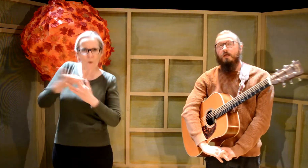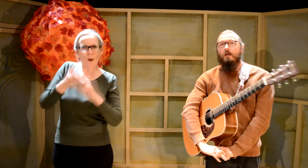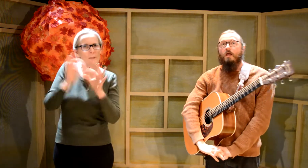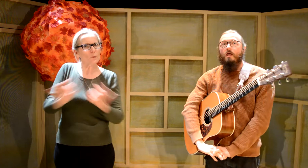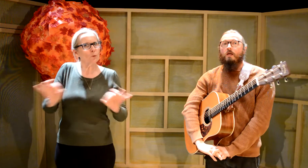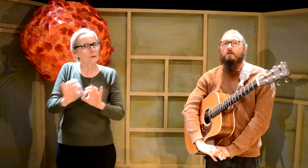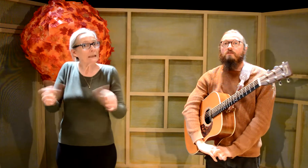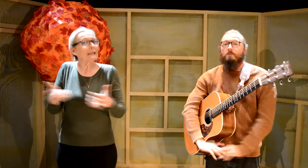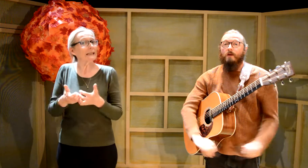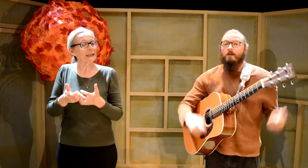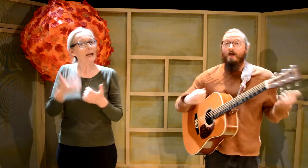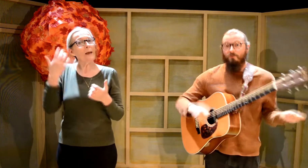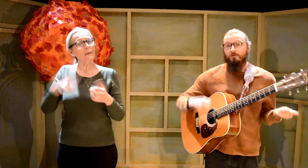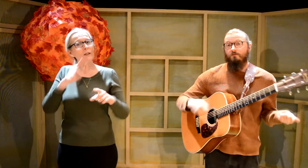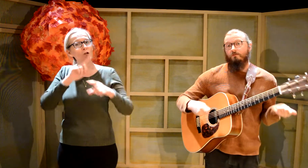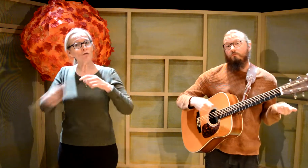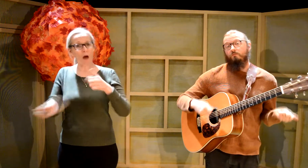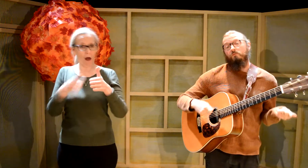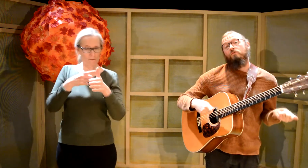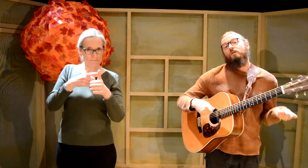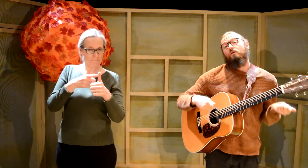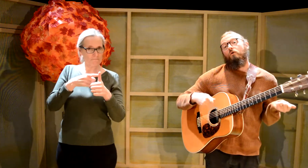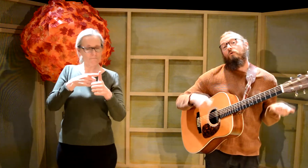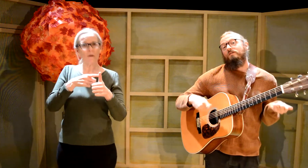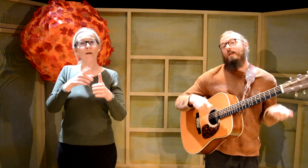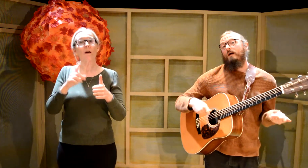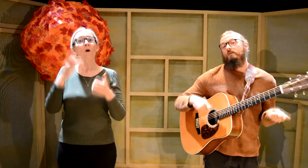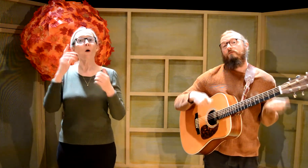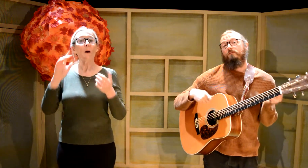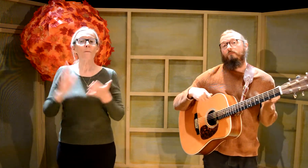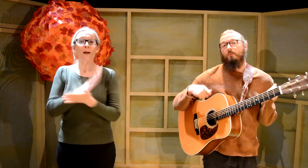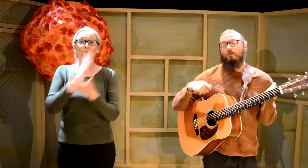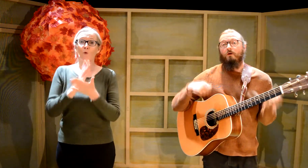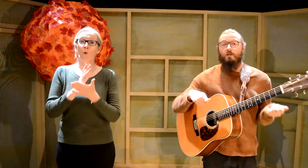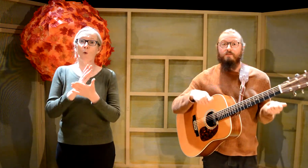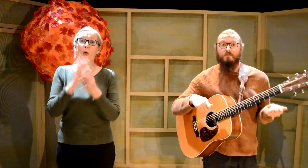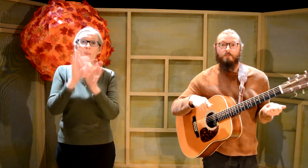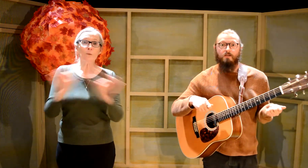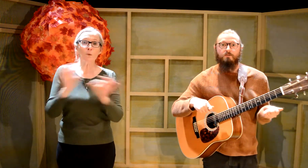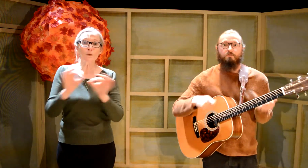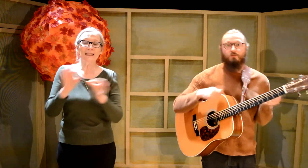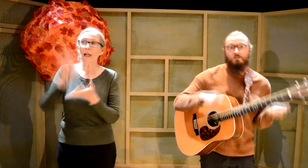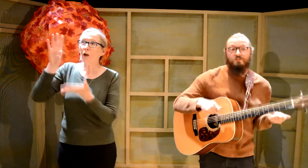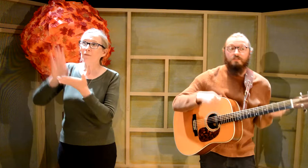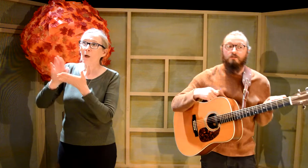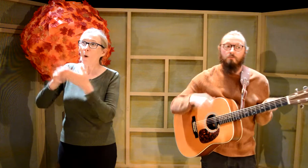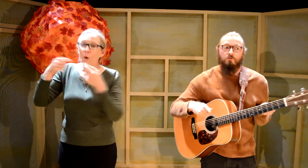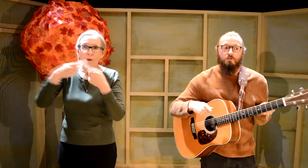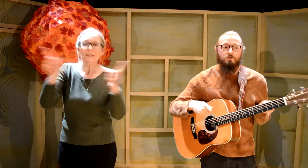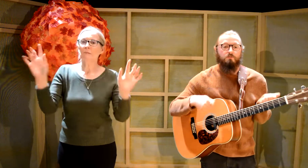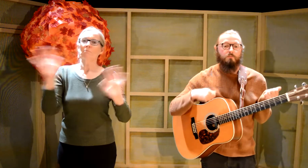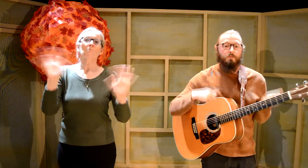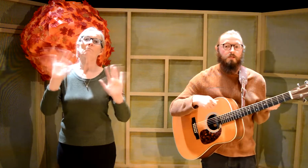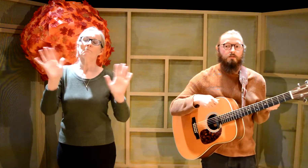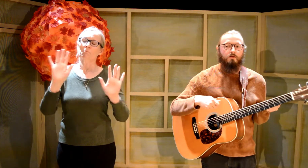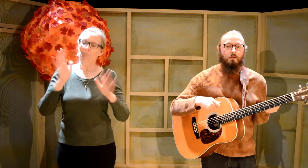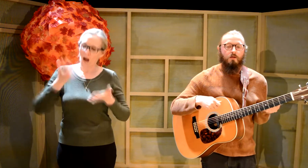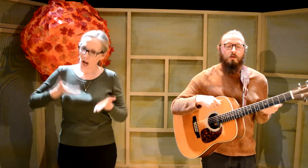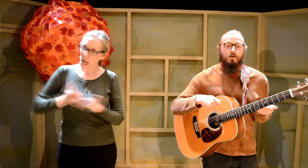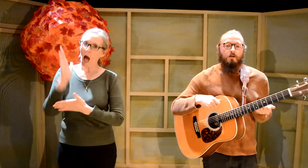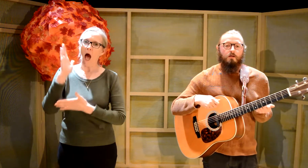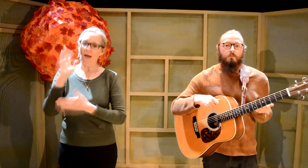this is by having music always live in the space, so you can see the musician